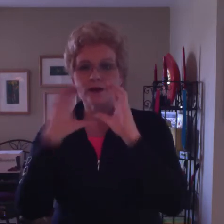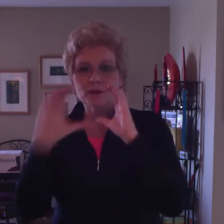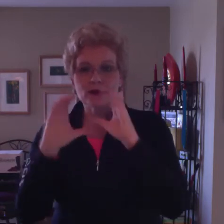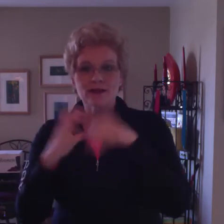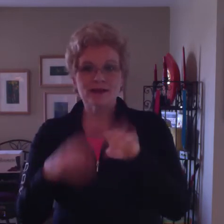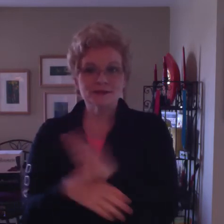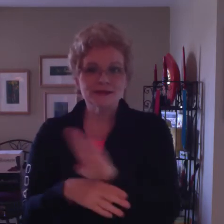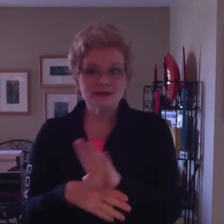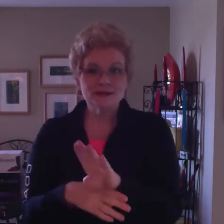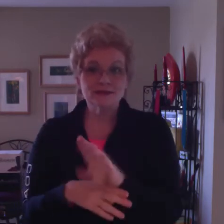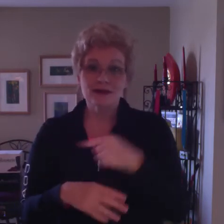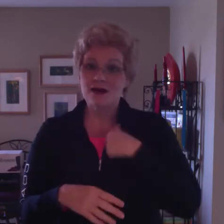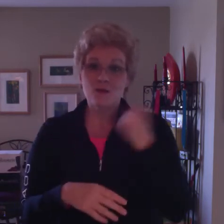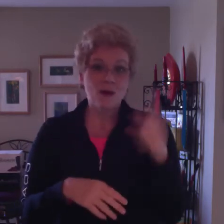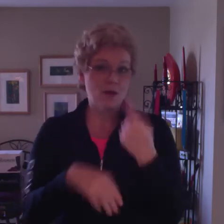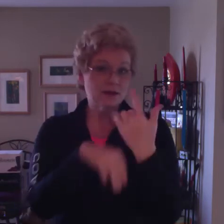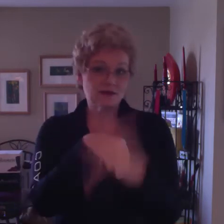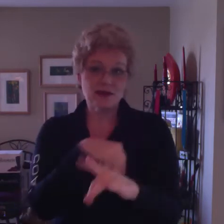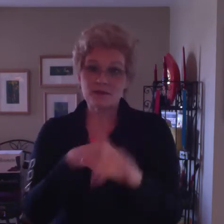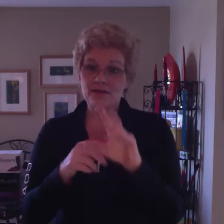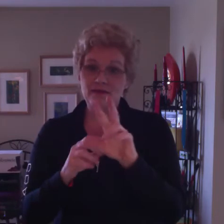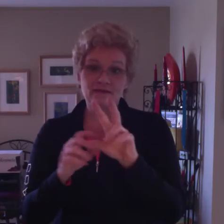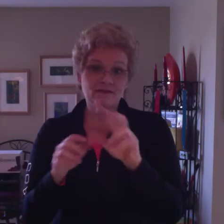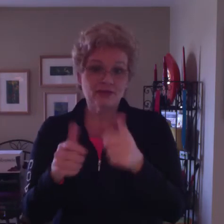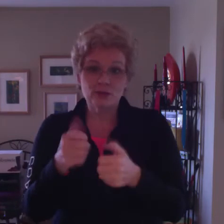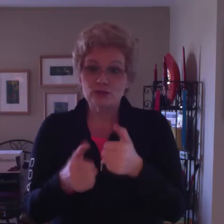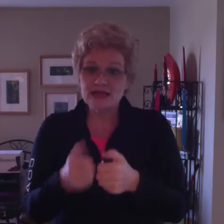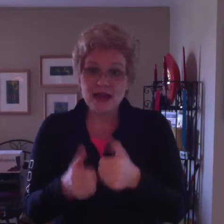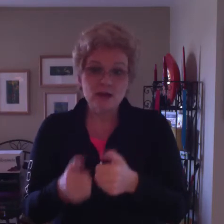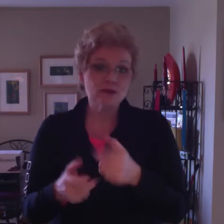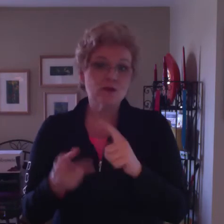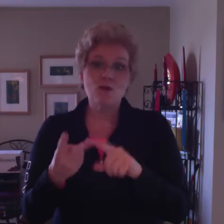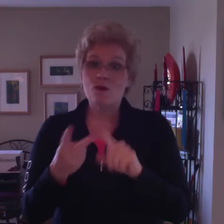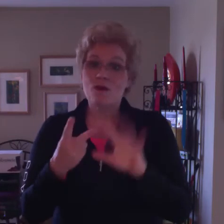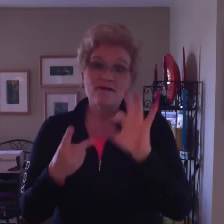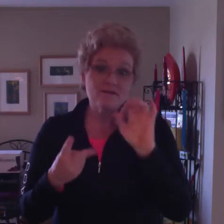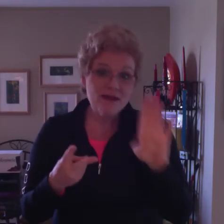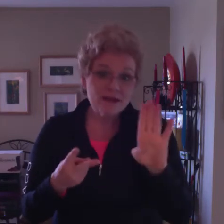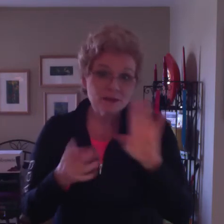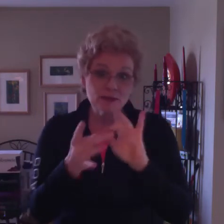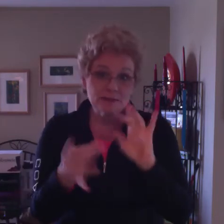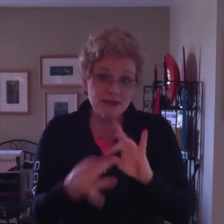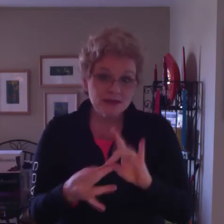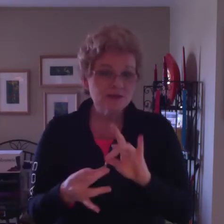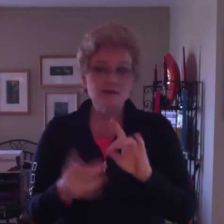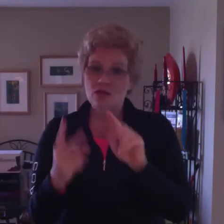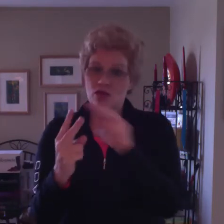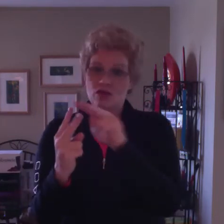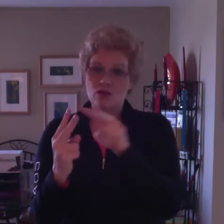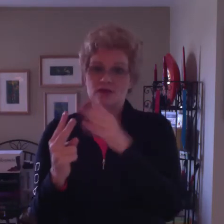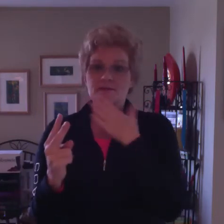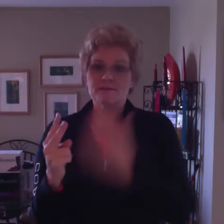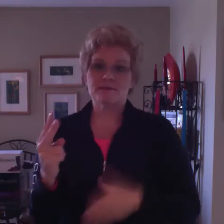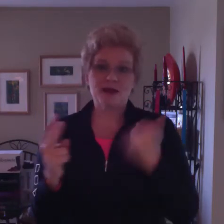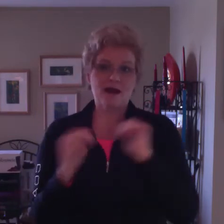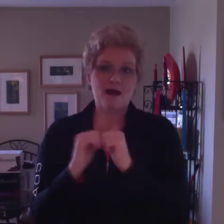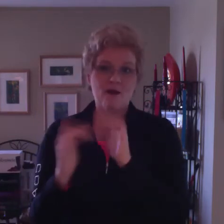I'm always available to you via text, or you can Facebook message me, that's just the best ways to reach me. Your coach may do something a